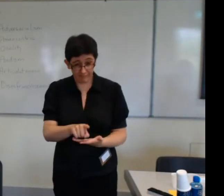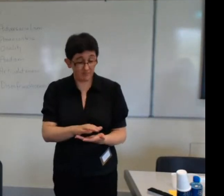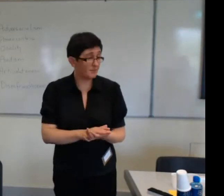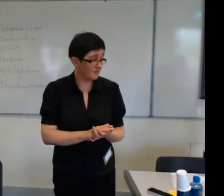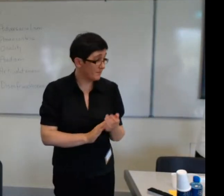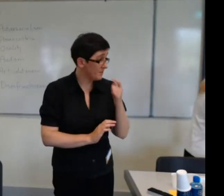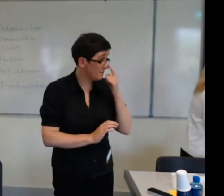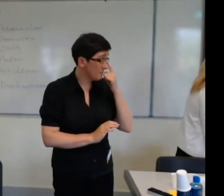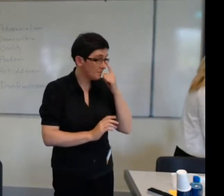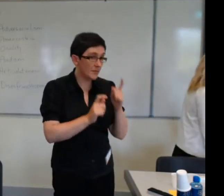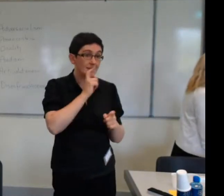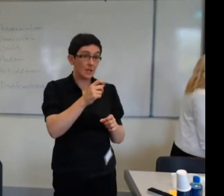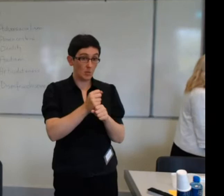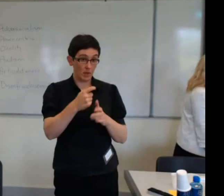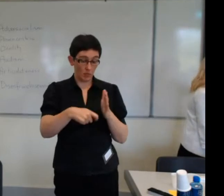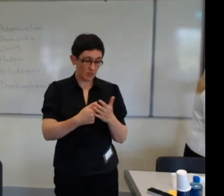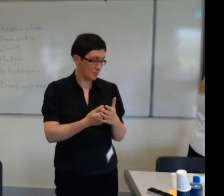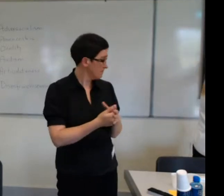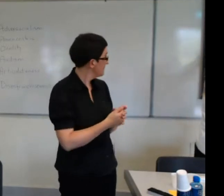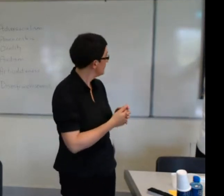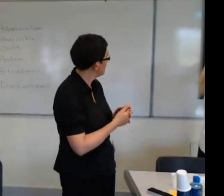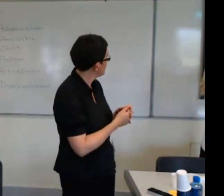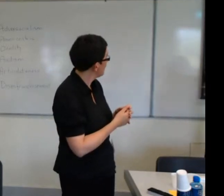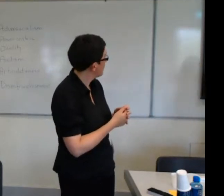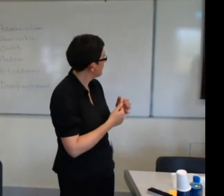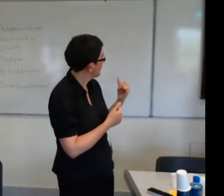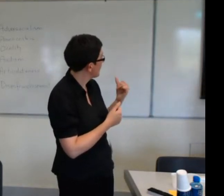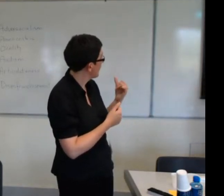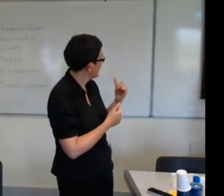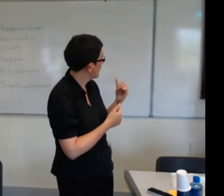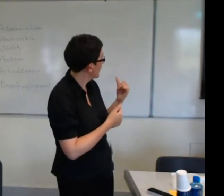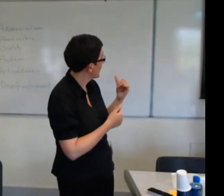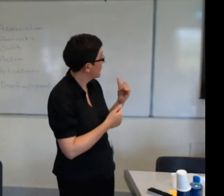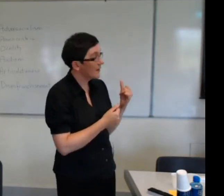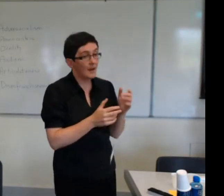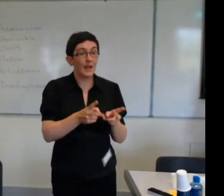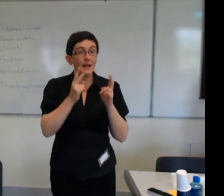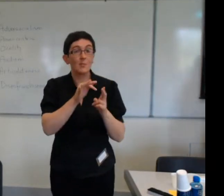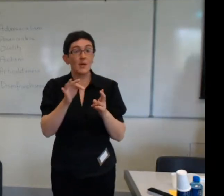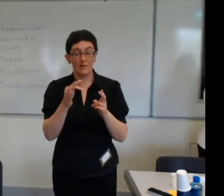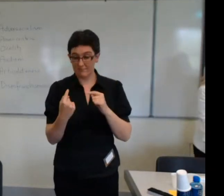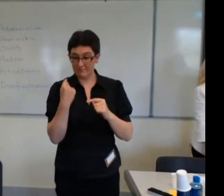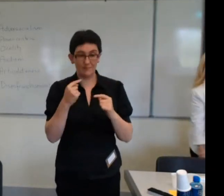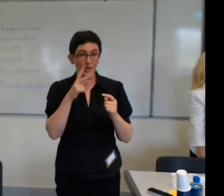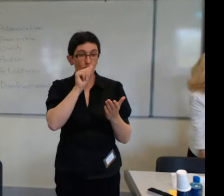So let me tell you about the project. And here's another, this is a clip from another headline recently around a deaf guy